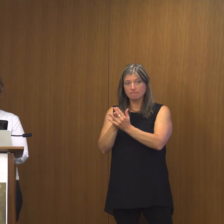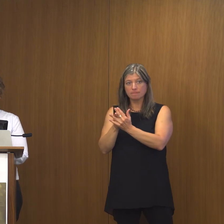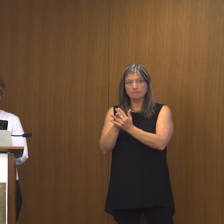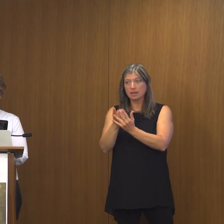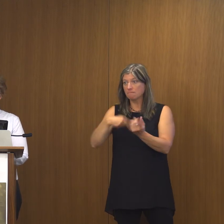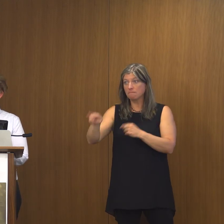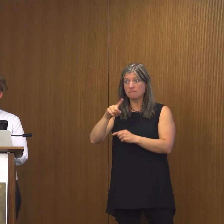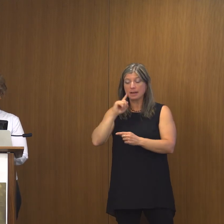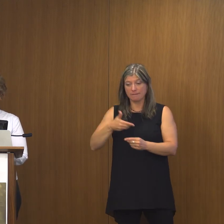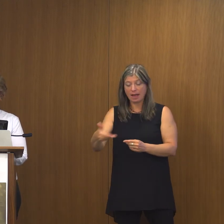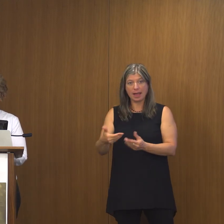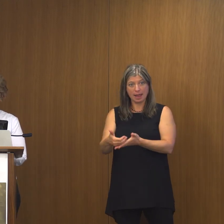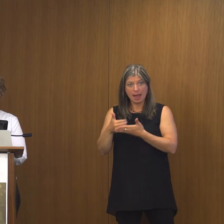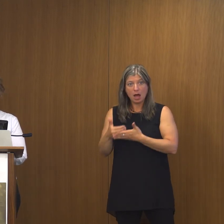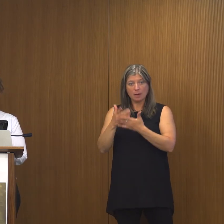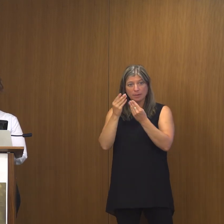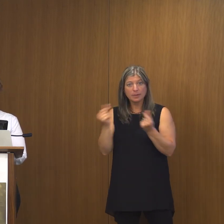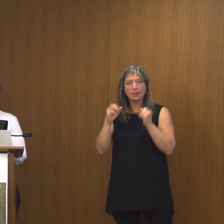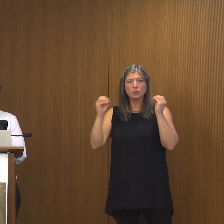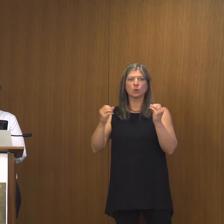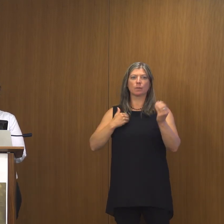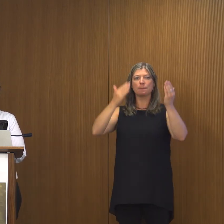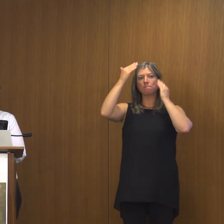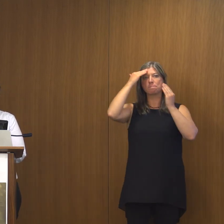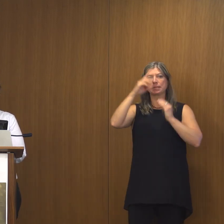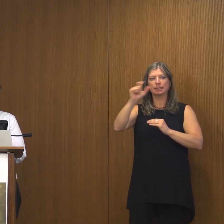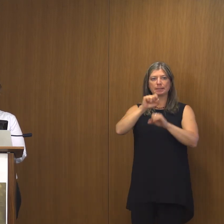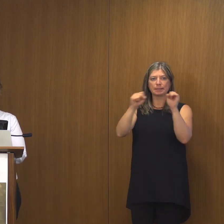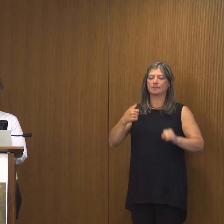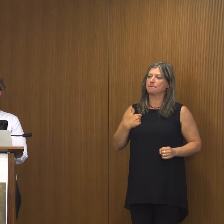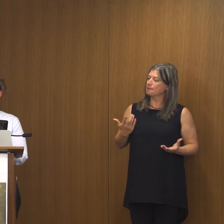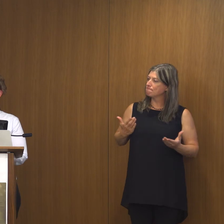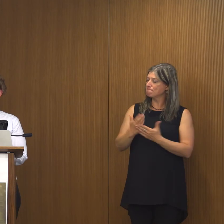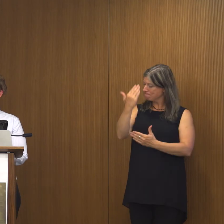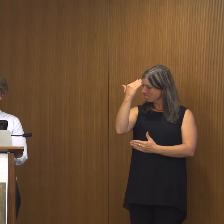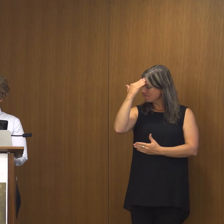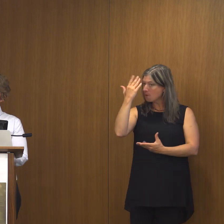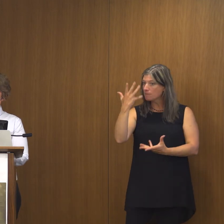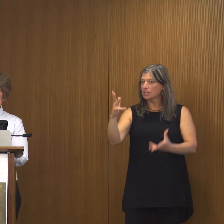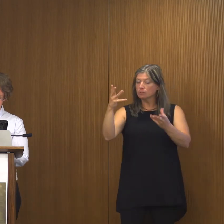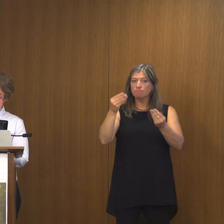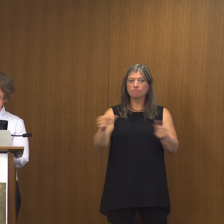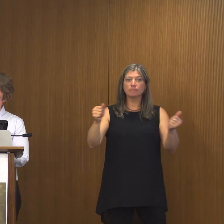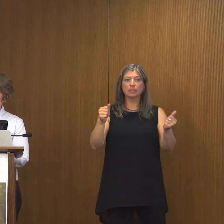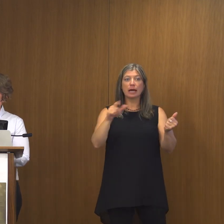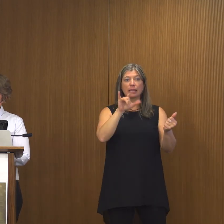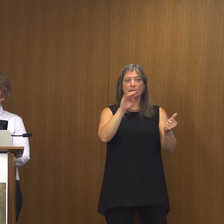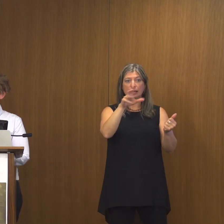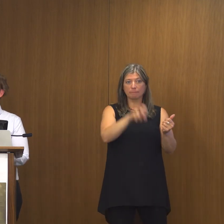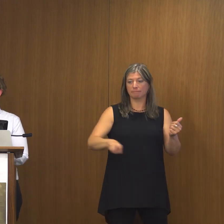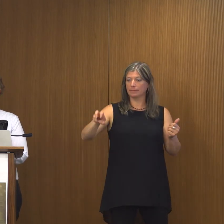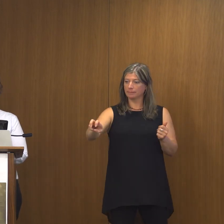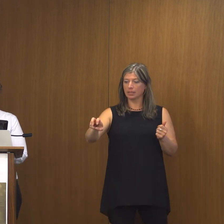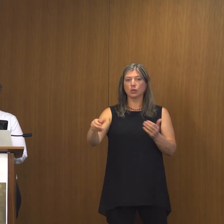offered to help. But as a Canadian familiar with the disability system, I knew what to do. Within a few days, Liam was on a new bus,